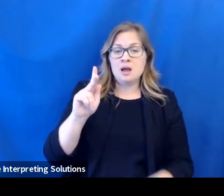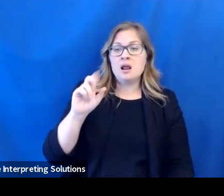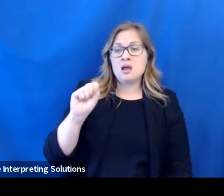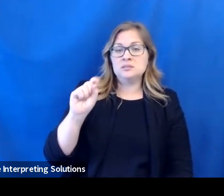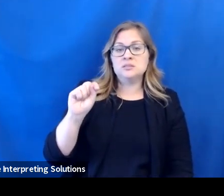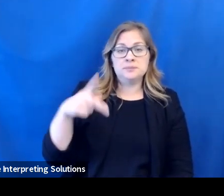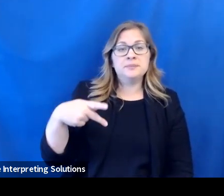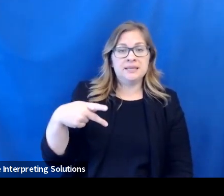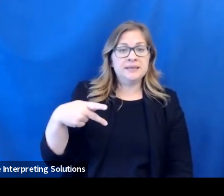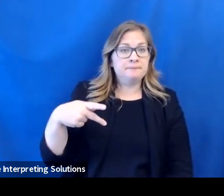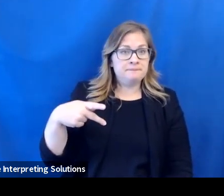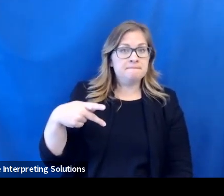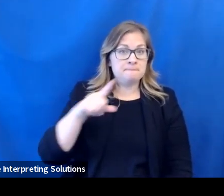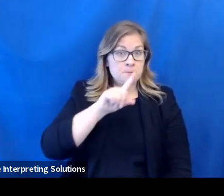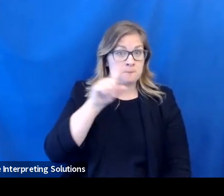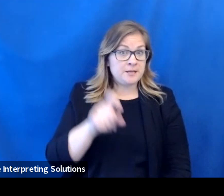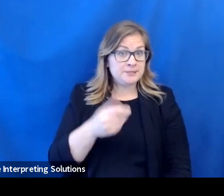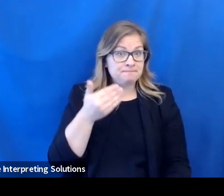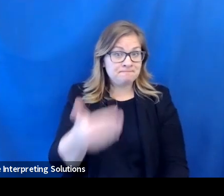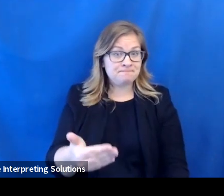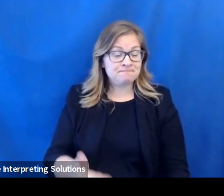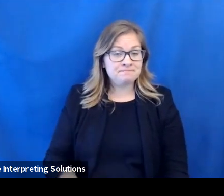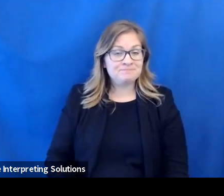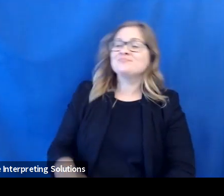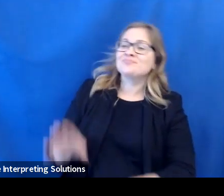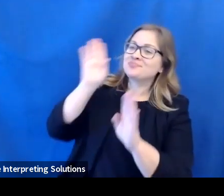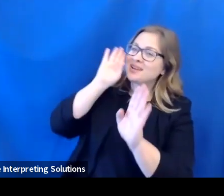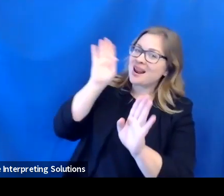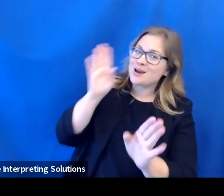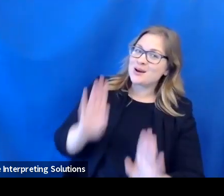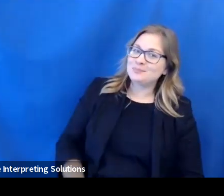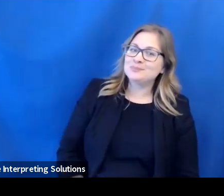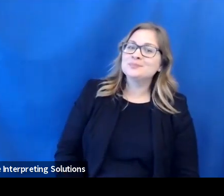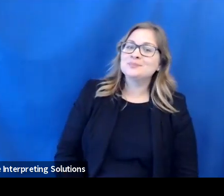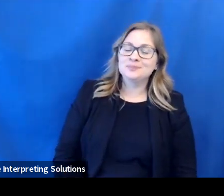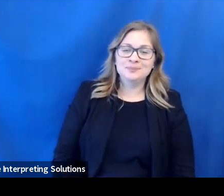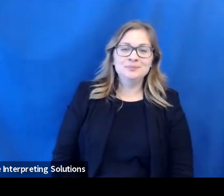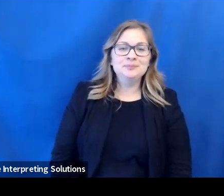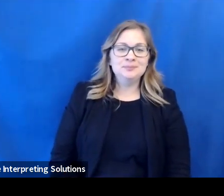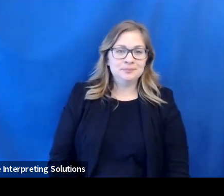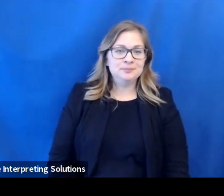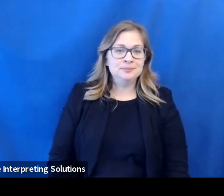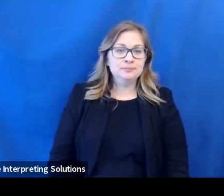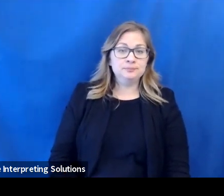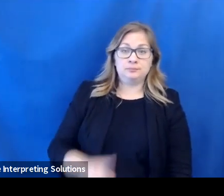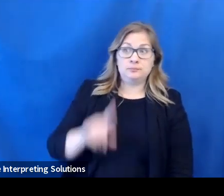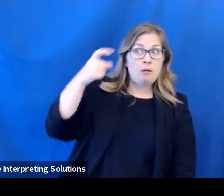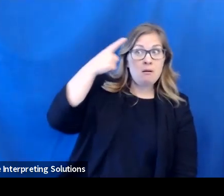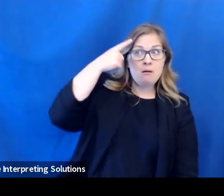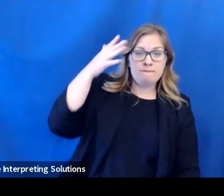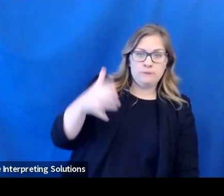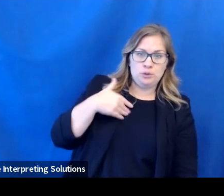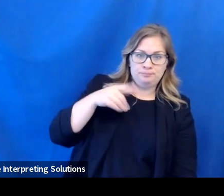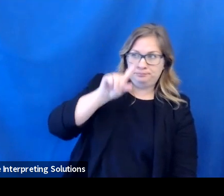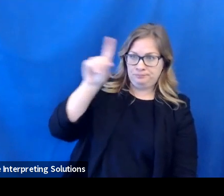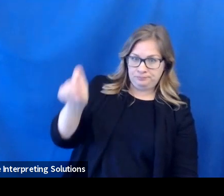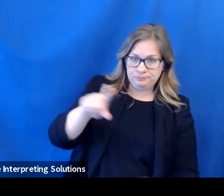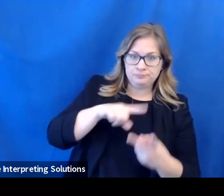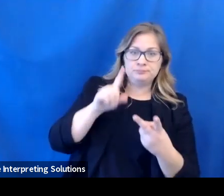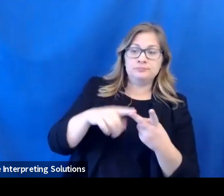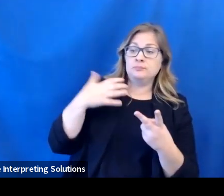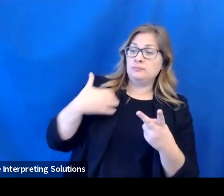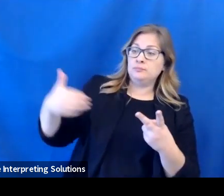and Commissioners. This question is for Governor Walz and Commissioner Malcolm. Are you familiar with a new website by the Carlson School